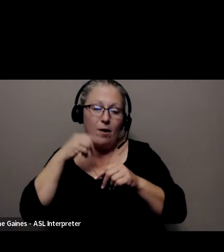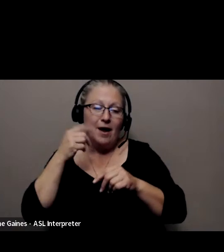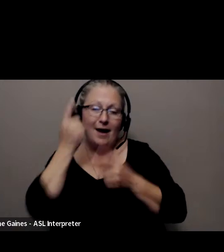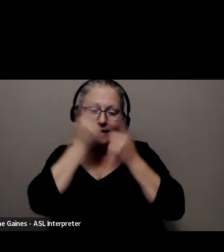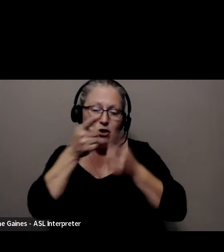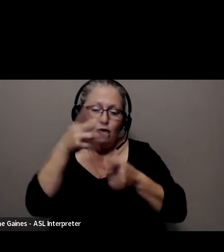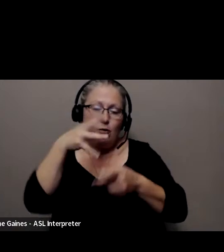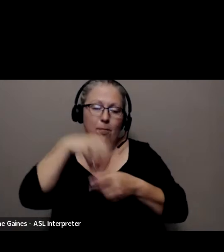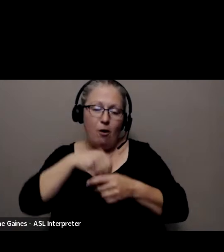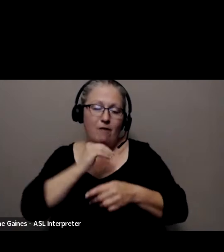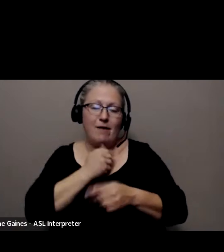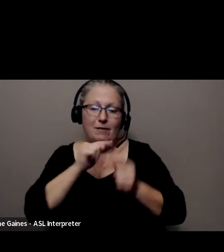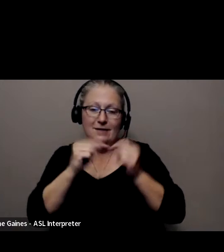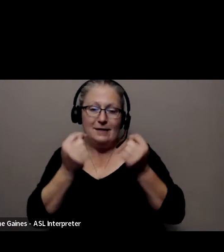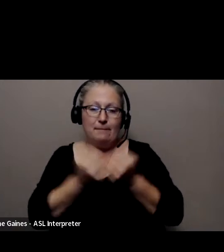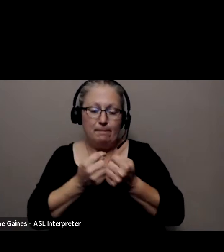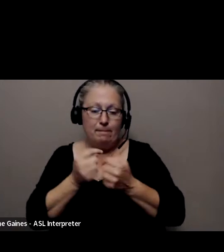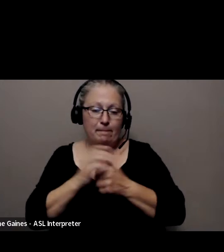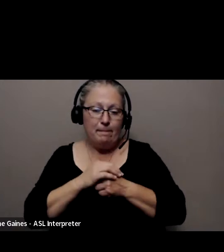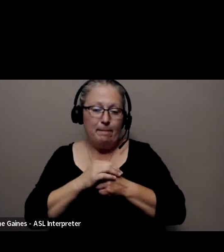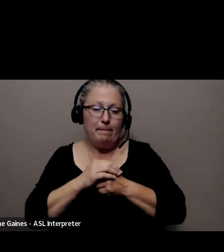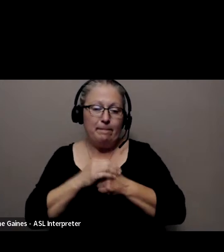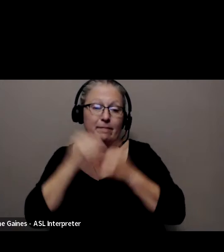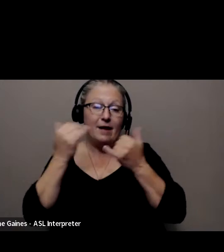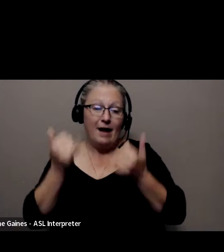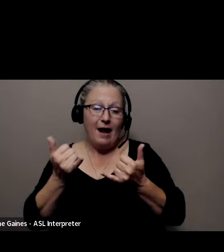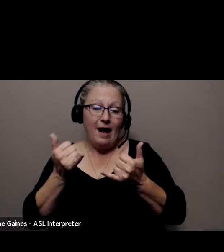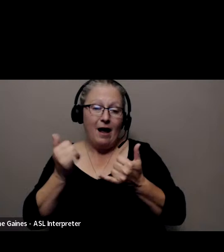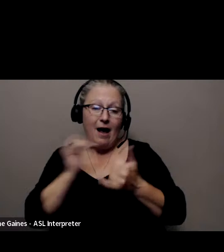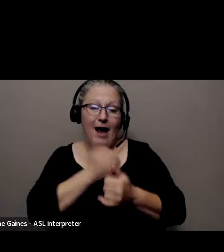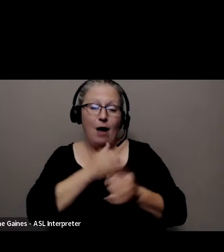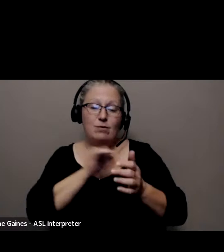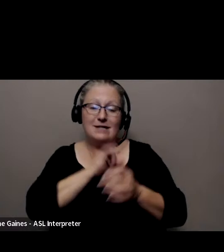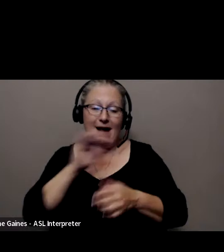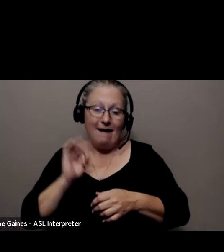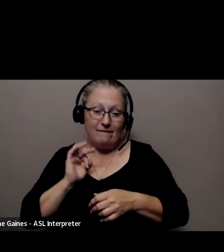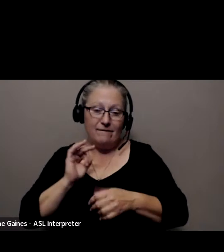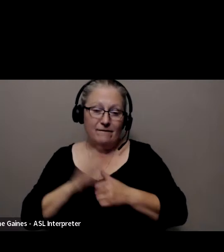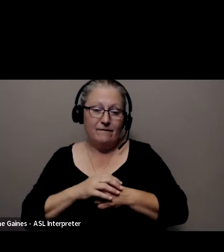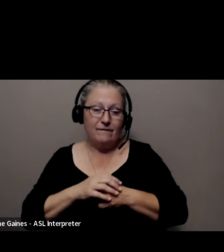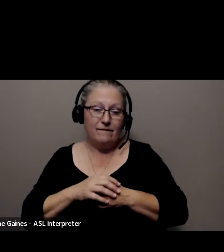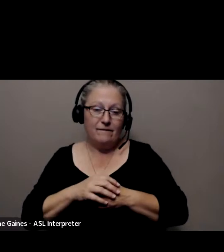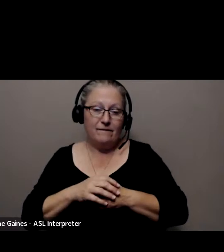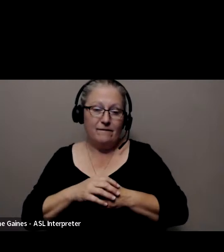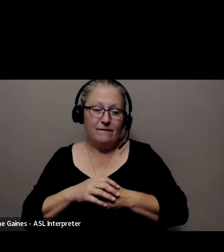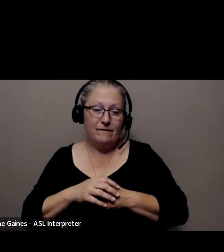you part of our team. And now to our staff.